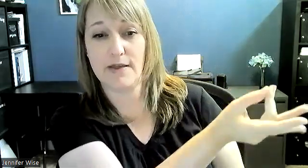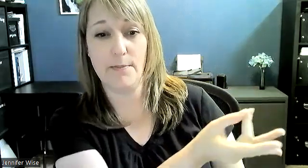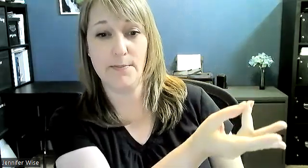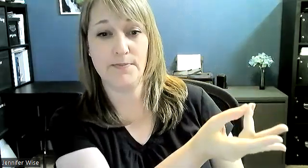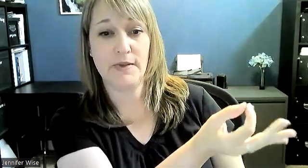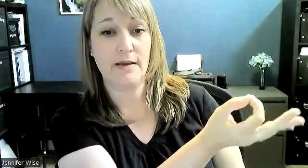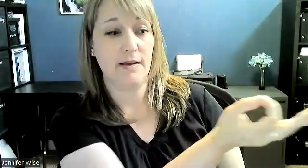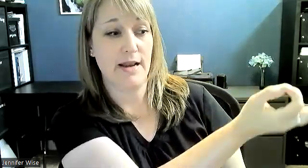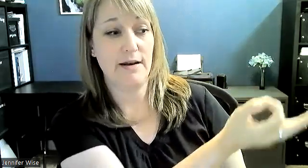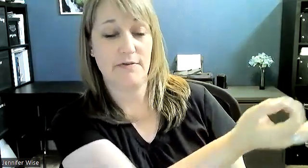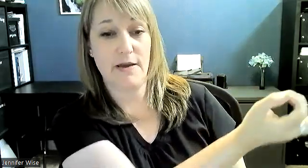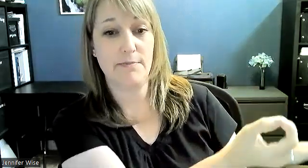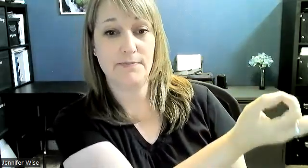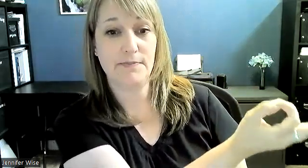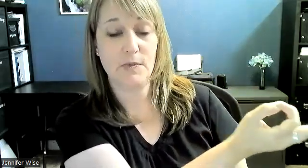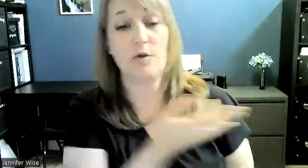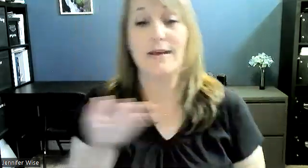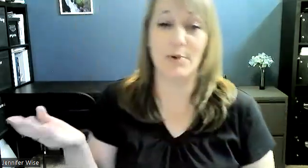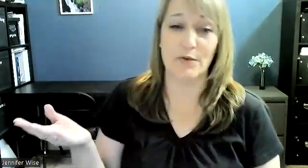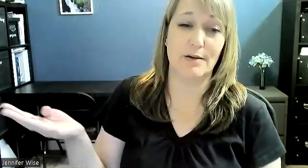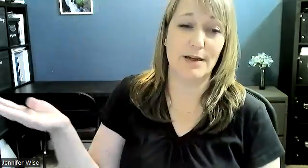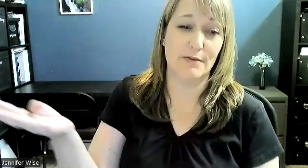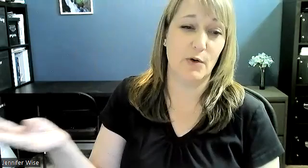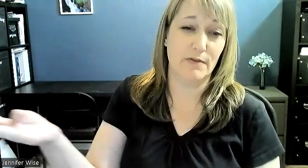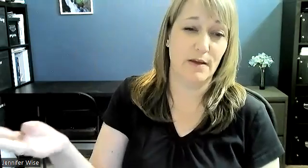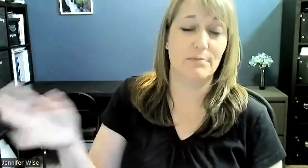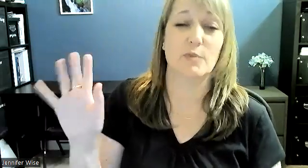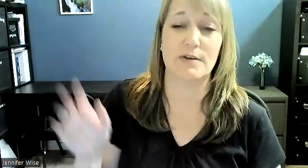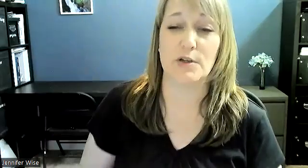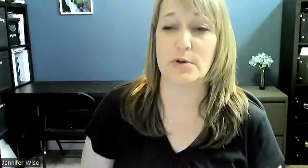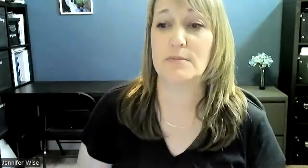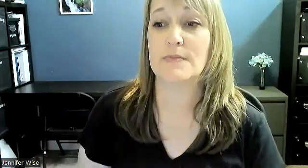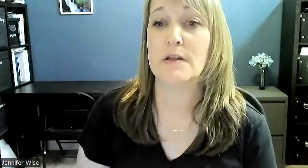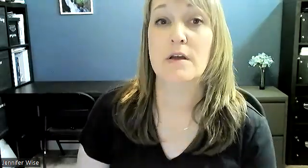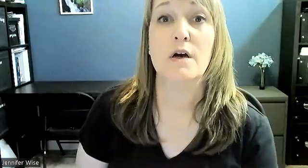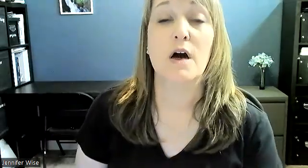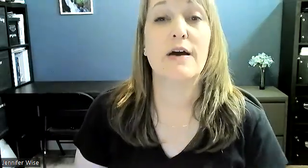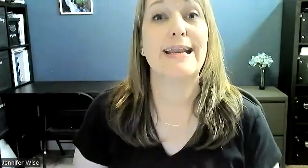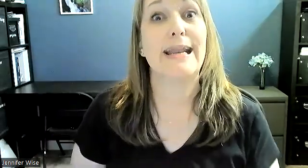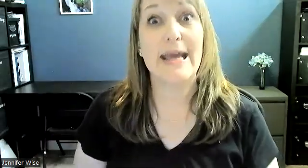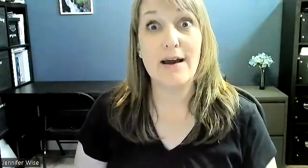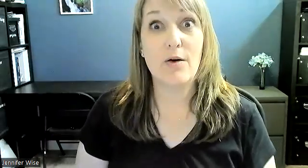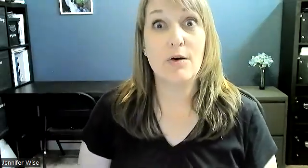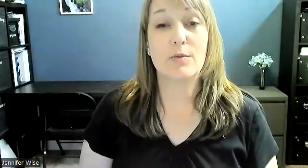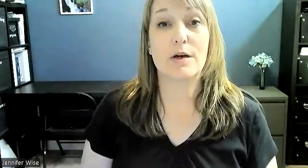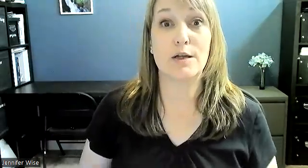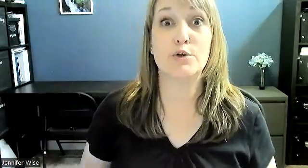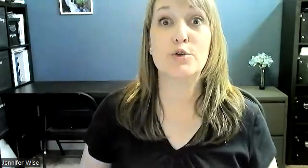them, 9 of them. Or they could be over here, right? 4 of them, wherever you put them. All right, now we're going to include